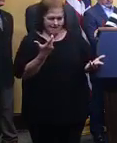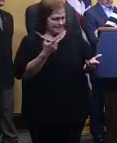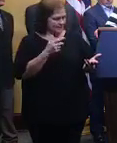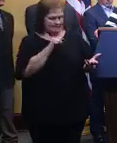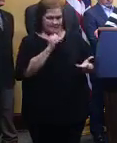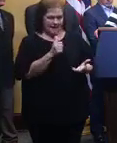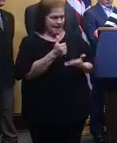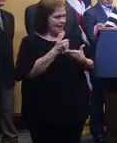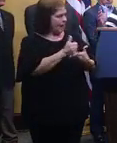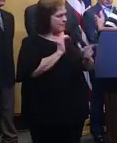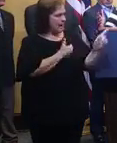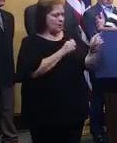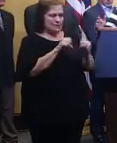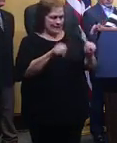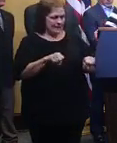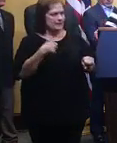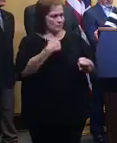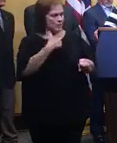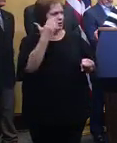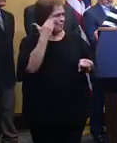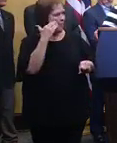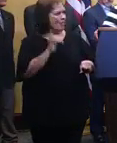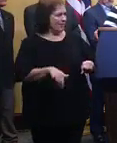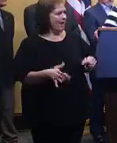entire system, and we know that.